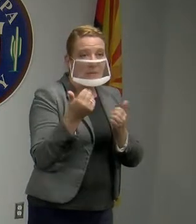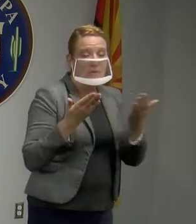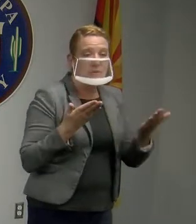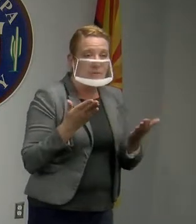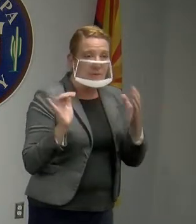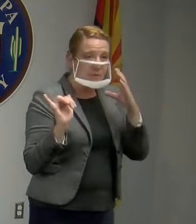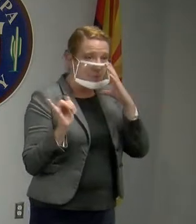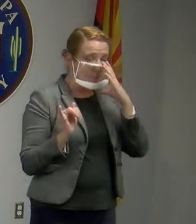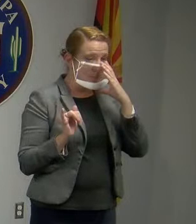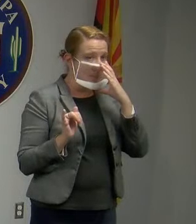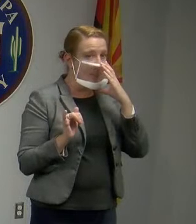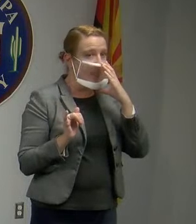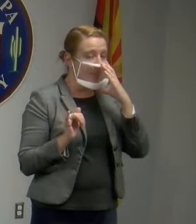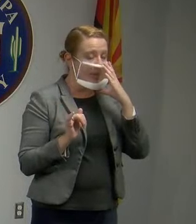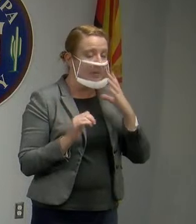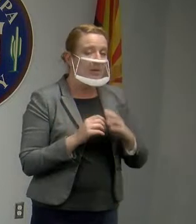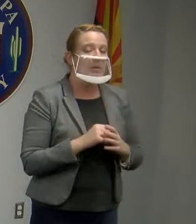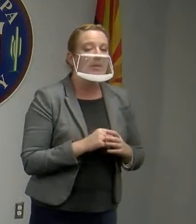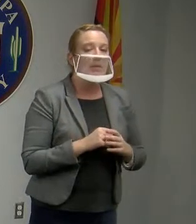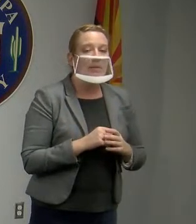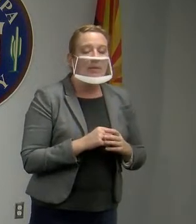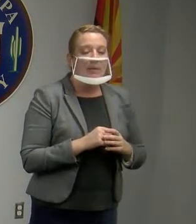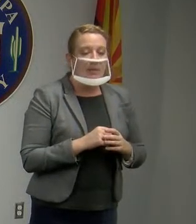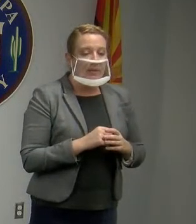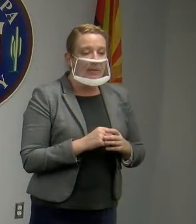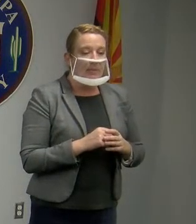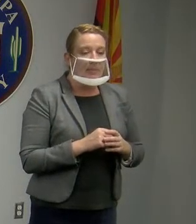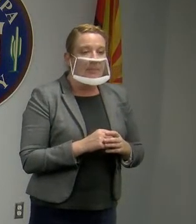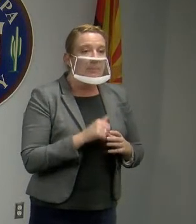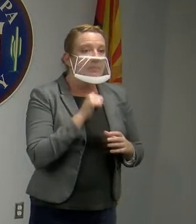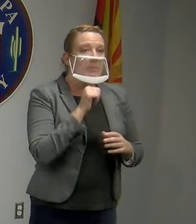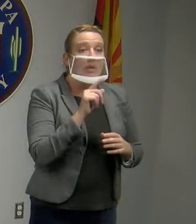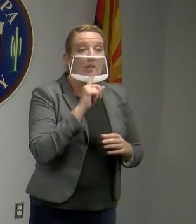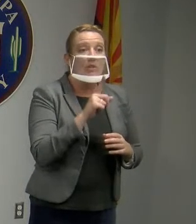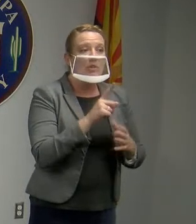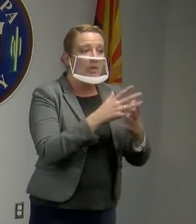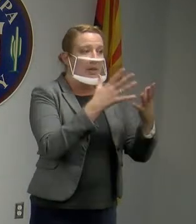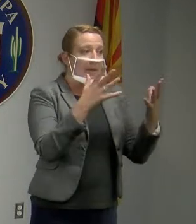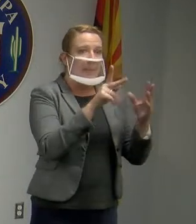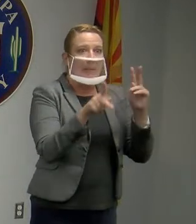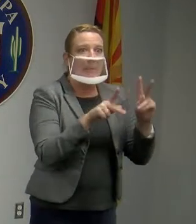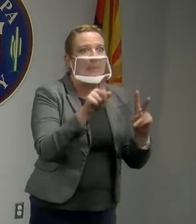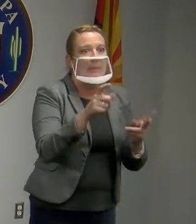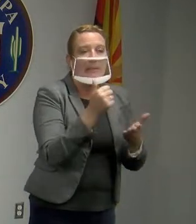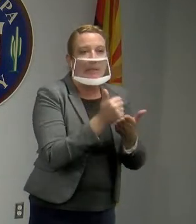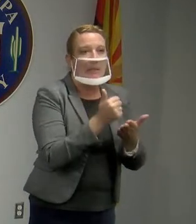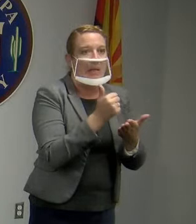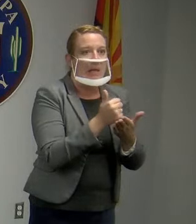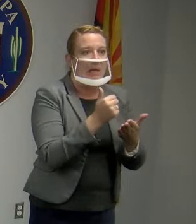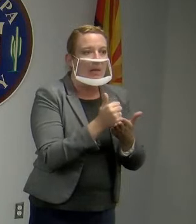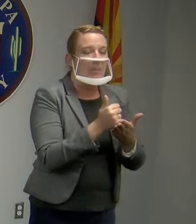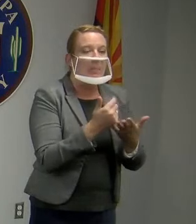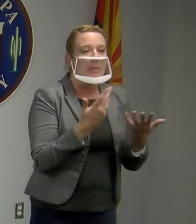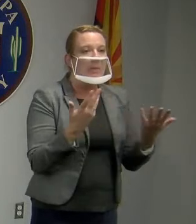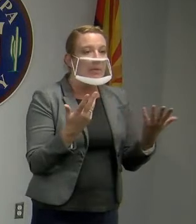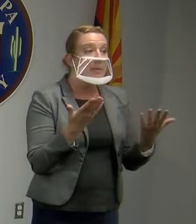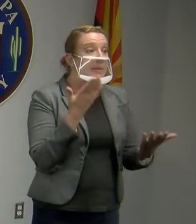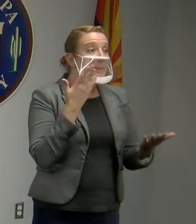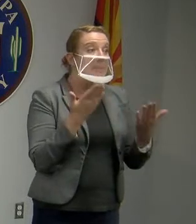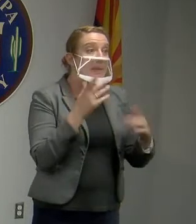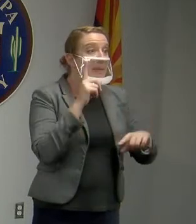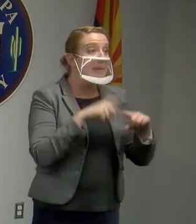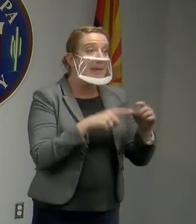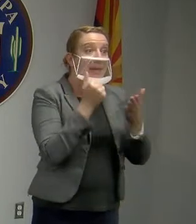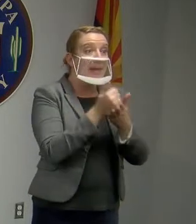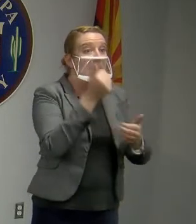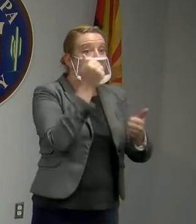So the demand is unknown. I think we've all seen estimates that have been that there'll be a minimal impact up to hundreds